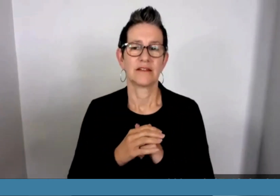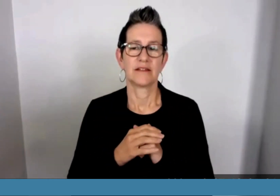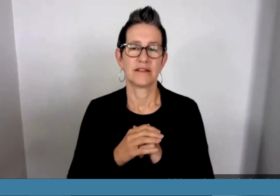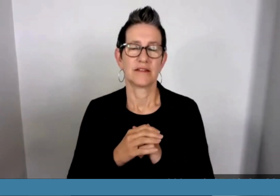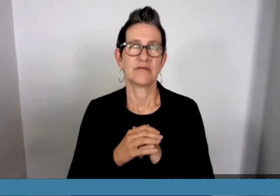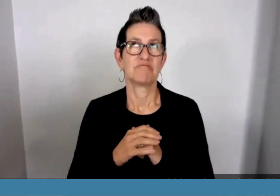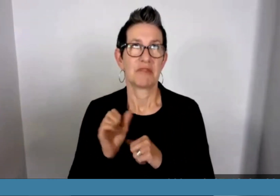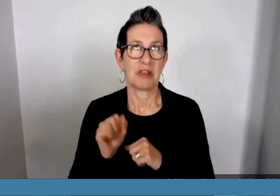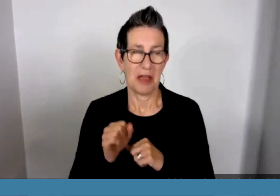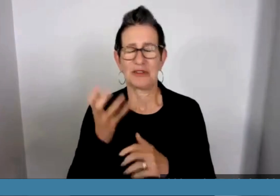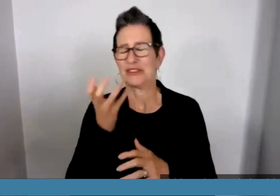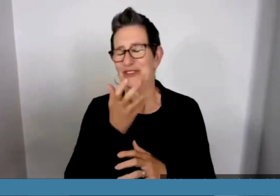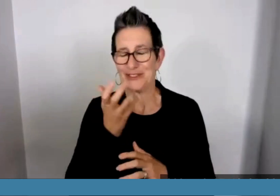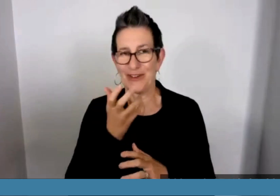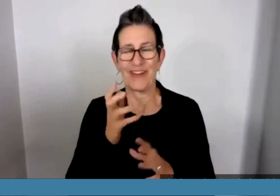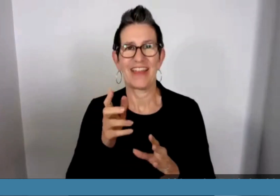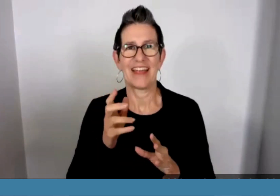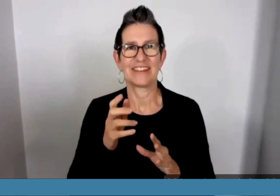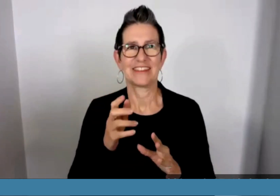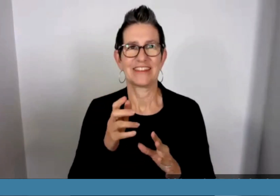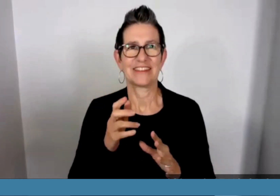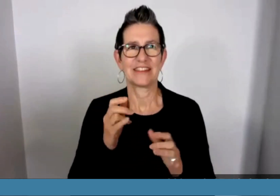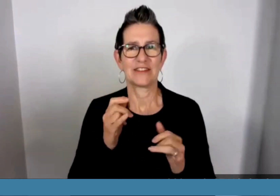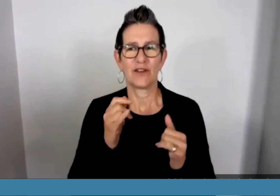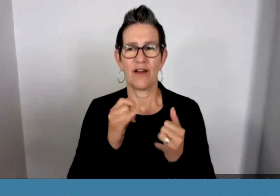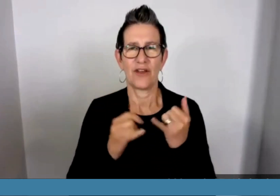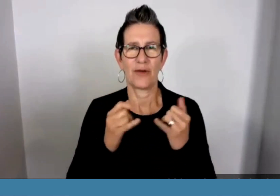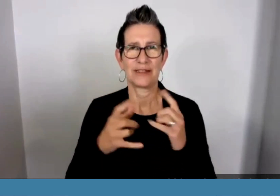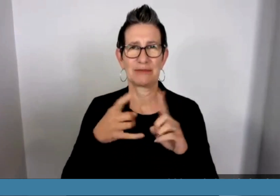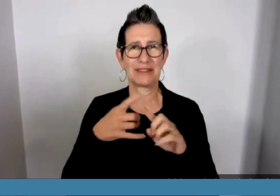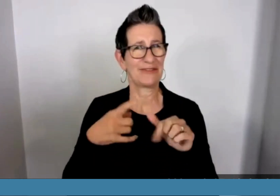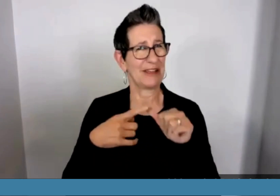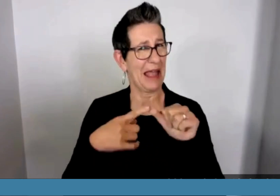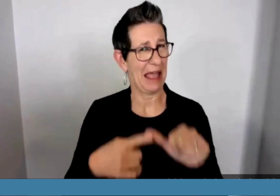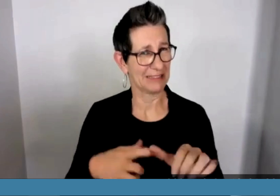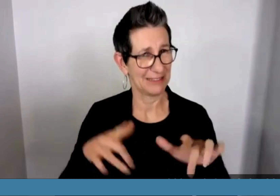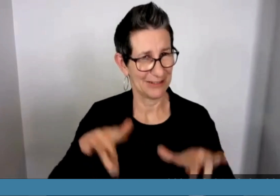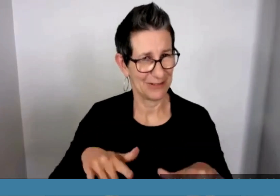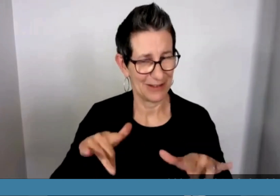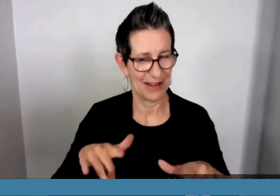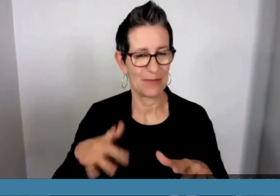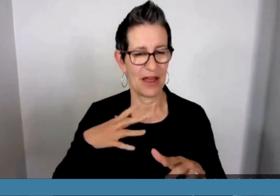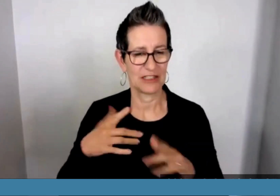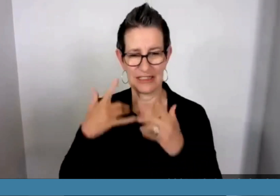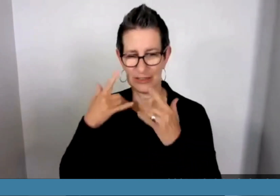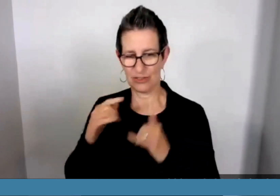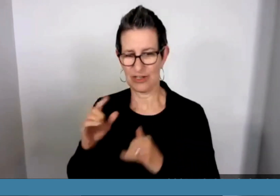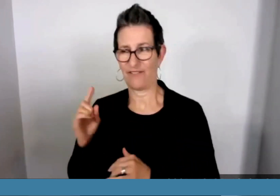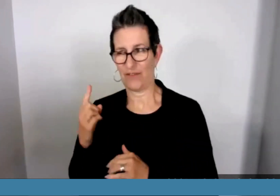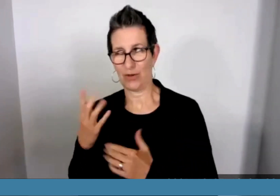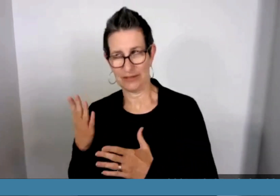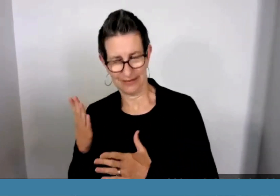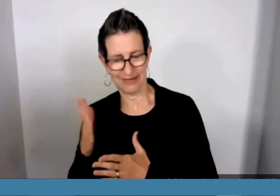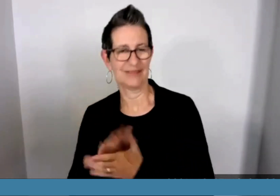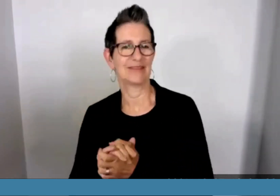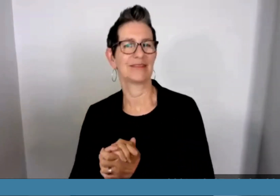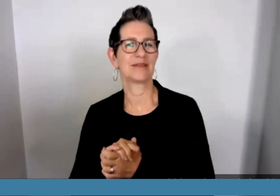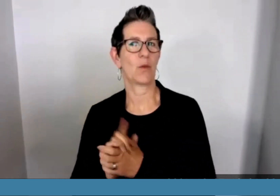Yeah, sorry, it's not a very specific answer at this stage, but yeah, I just need to check what